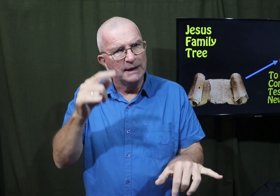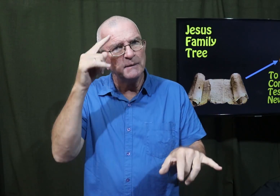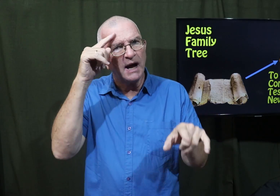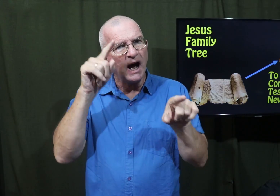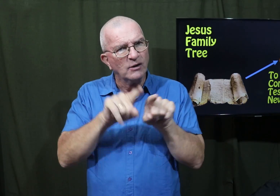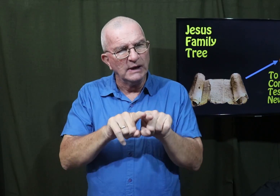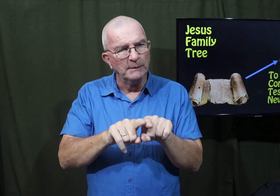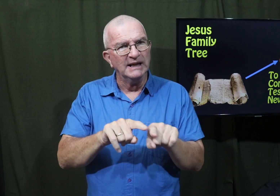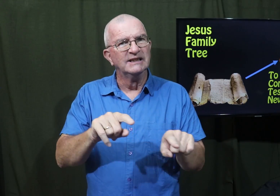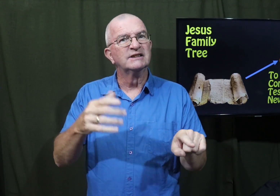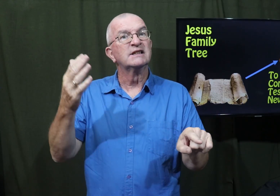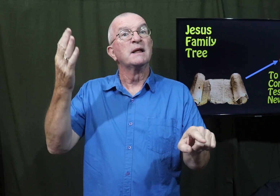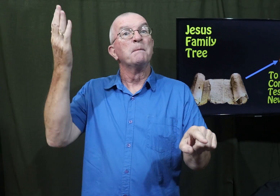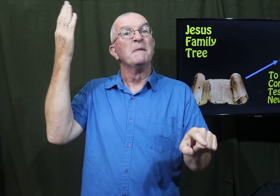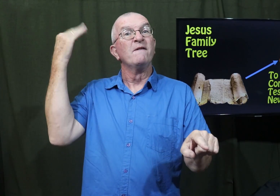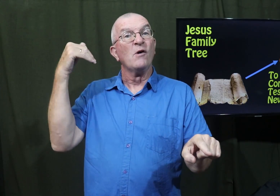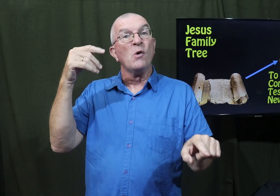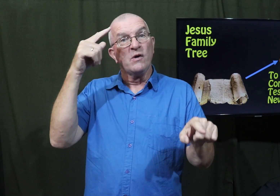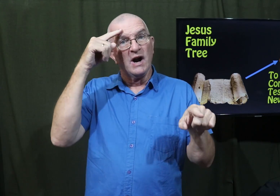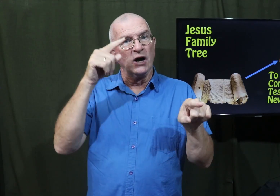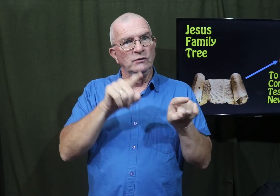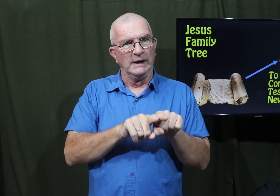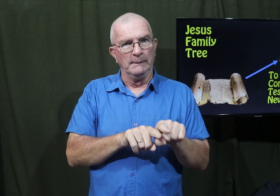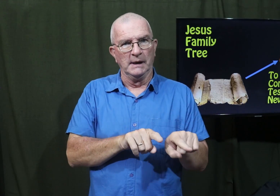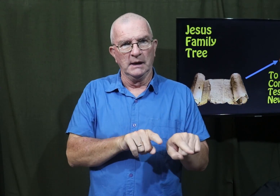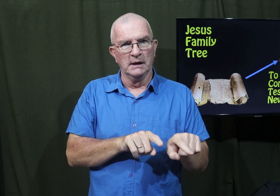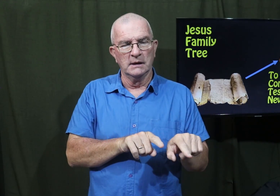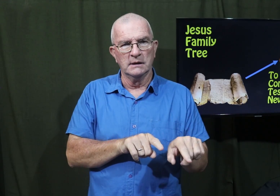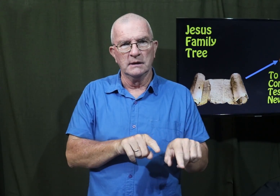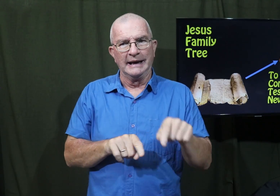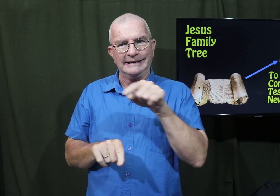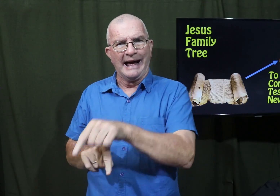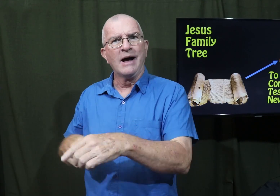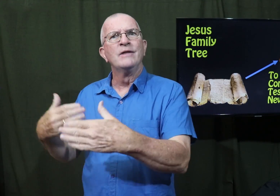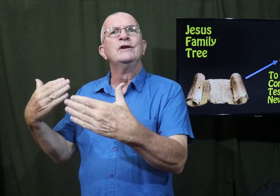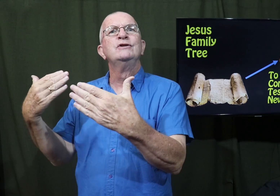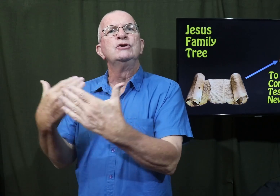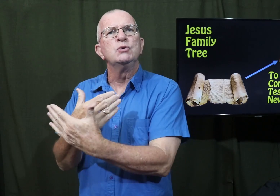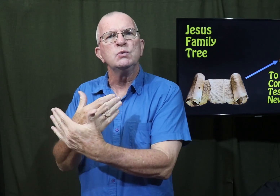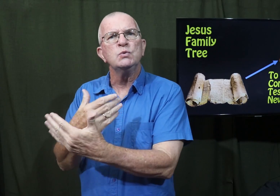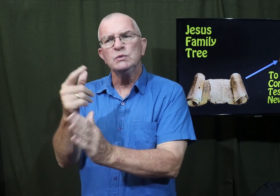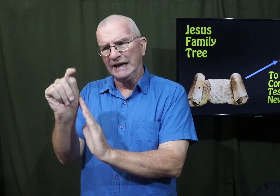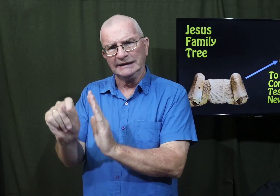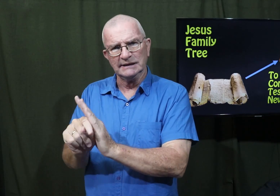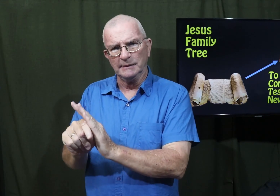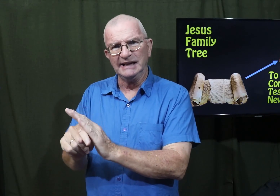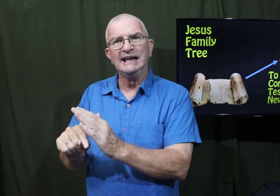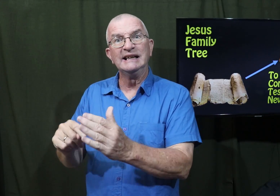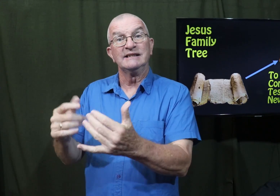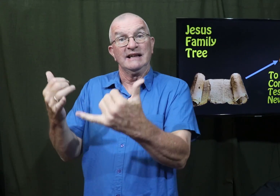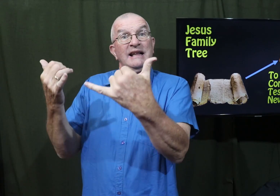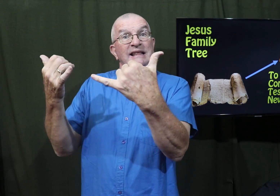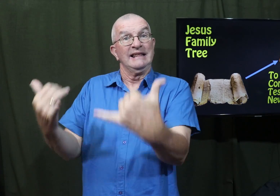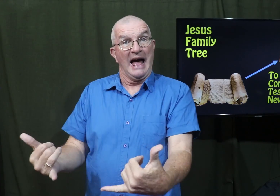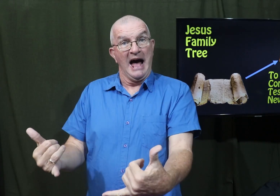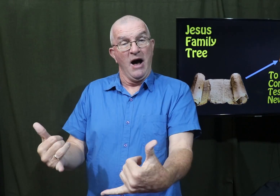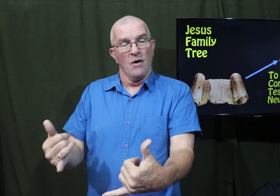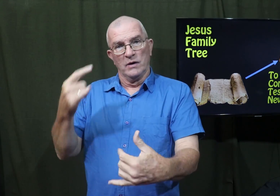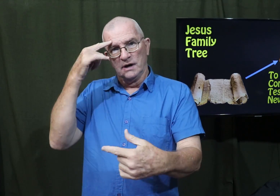it's the same agreement but it was before the New Testament is now